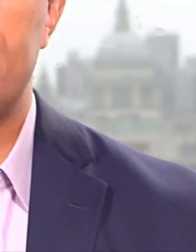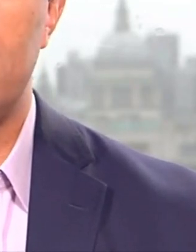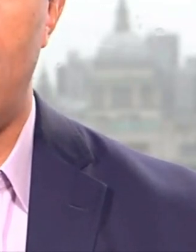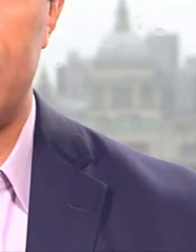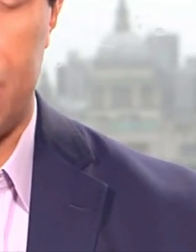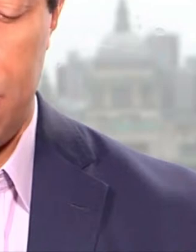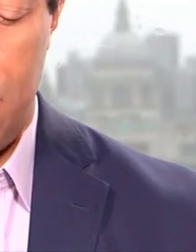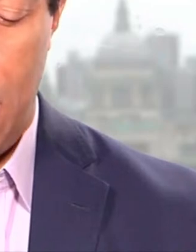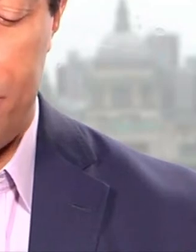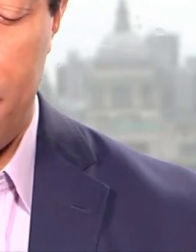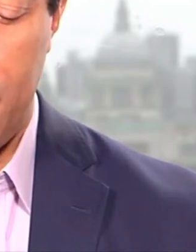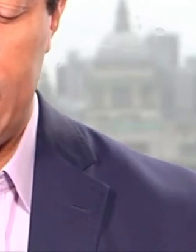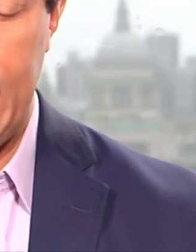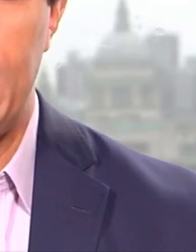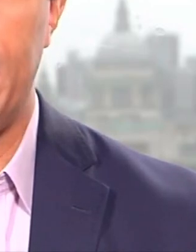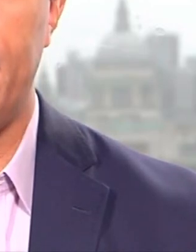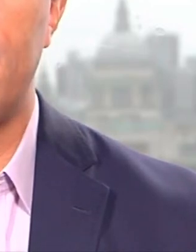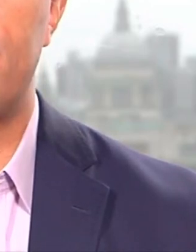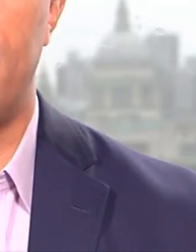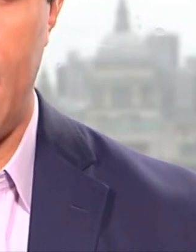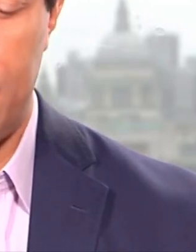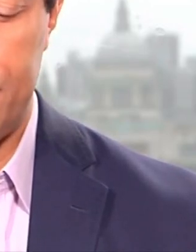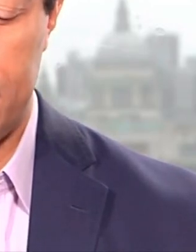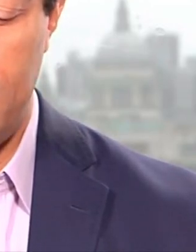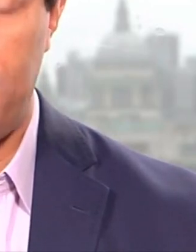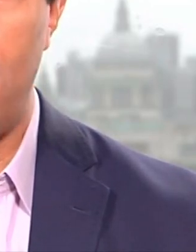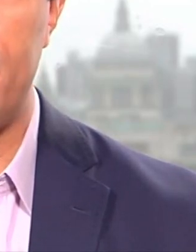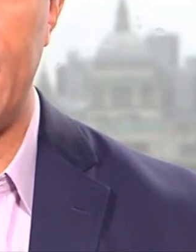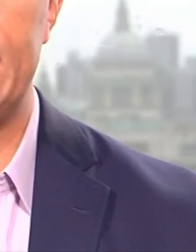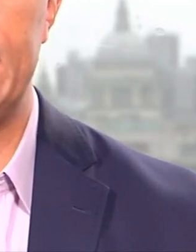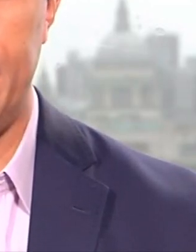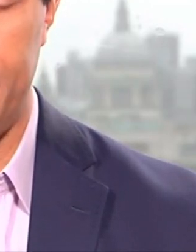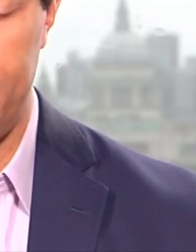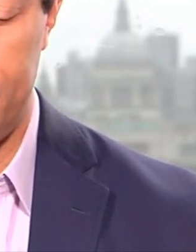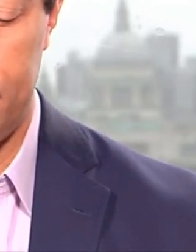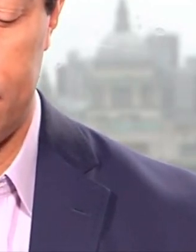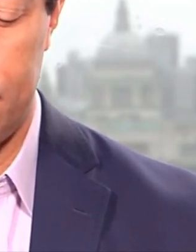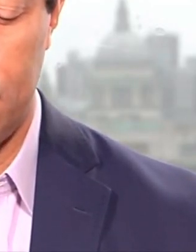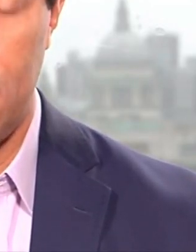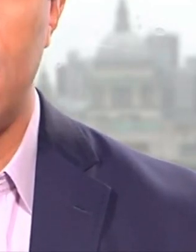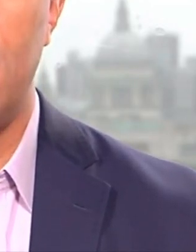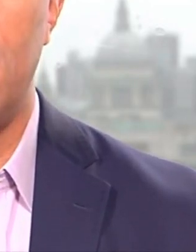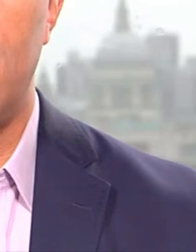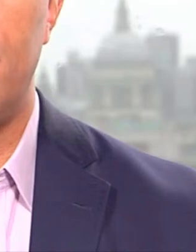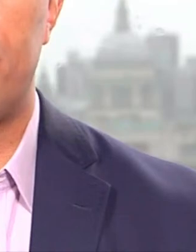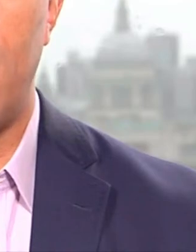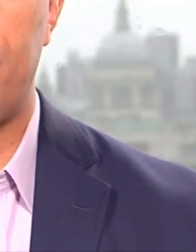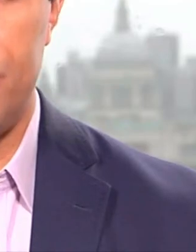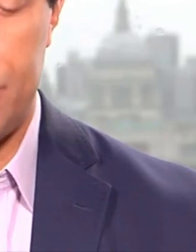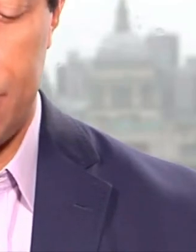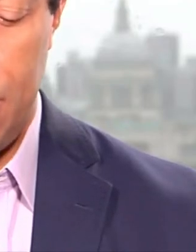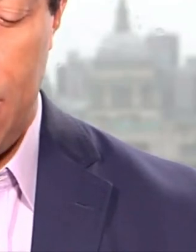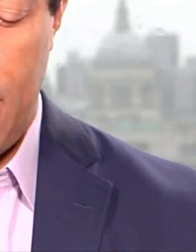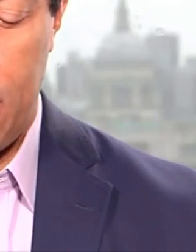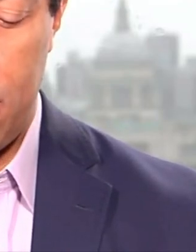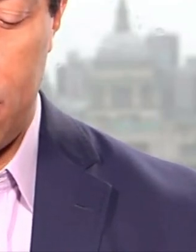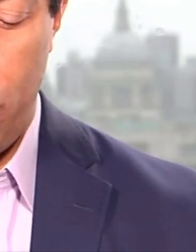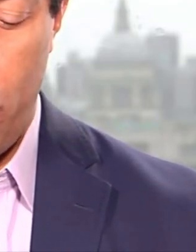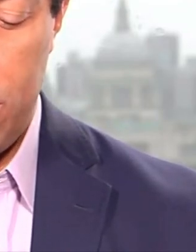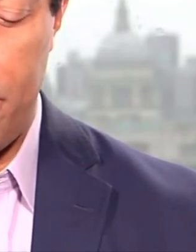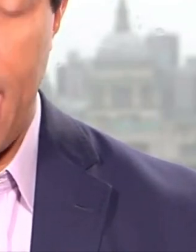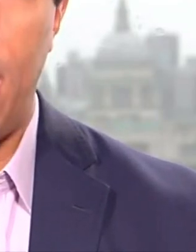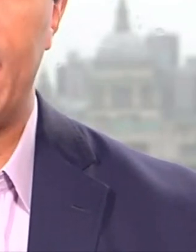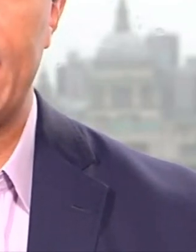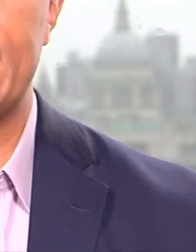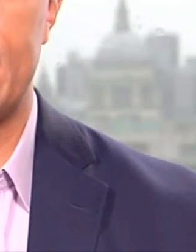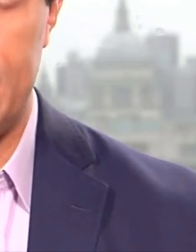We also launched public information for analysis of COVID-19 data. The breakthroughs that can